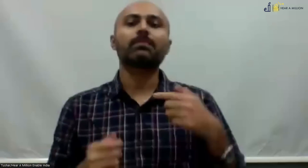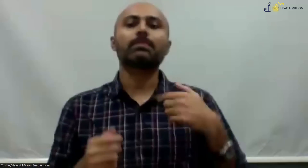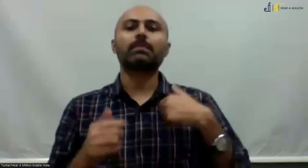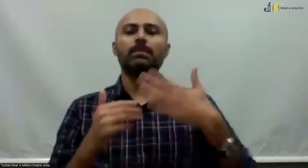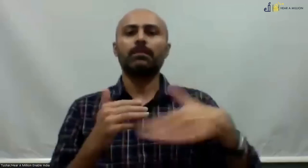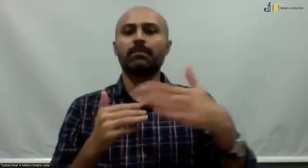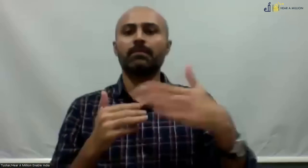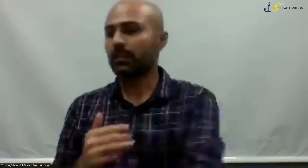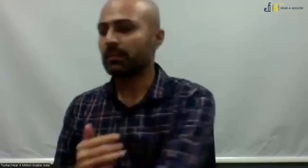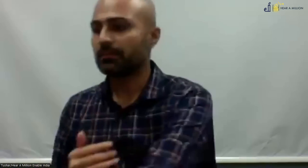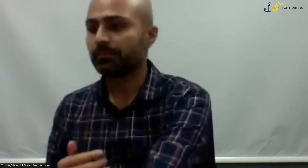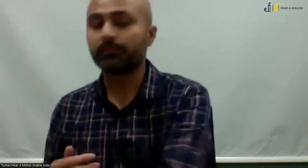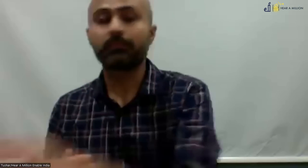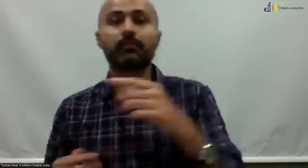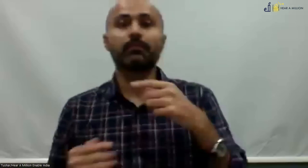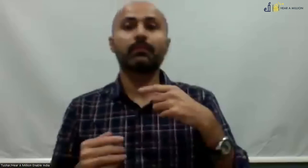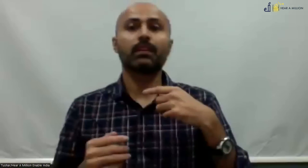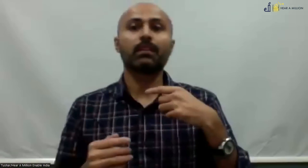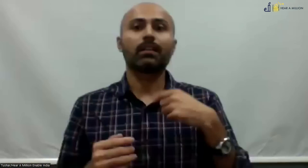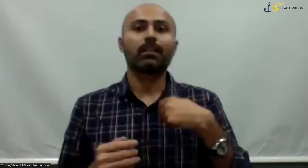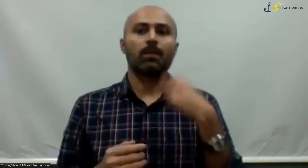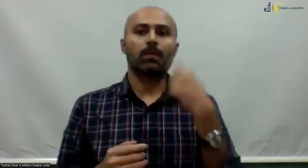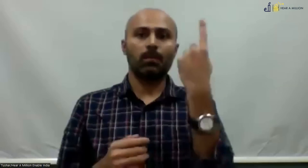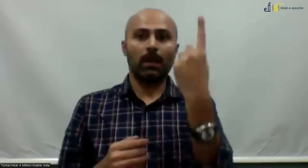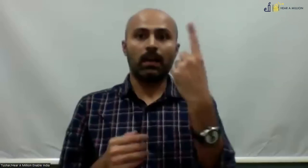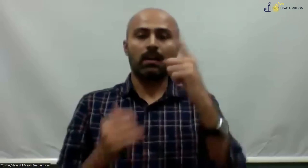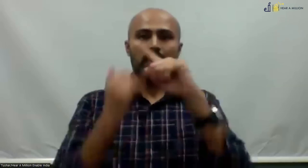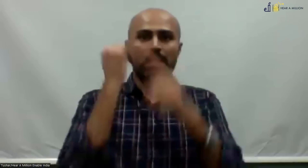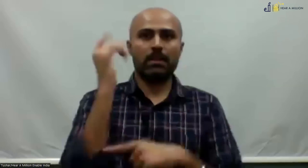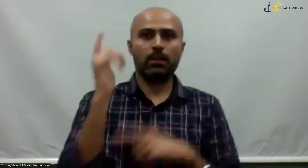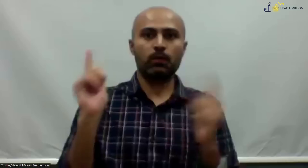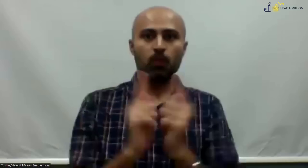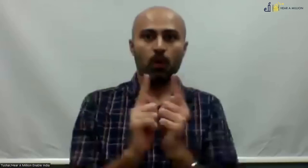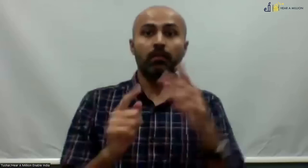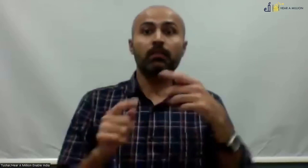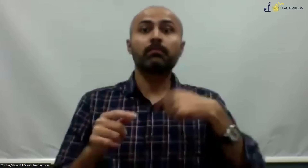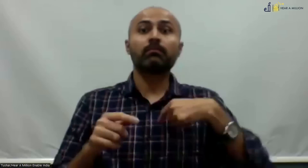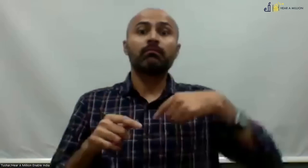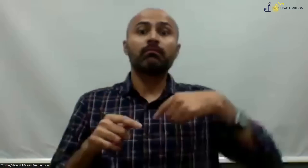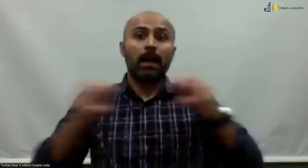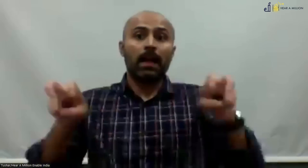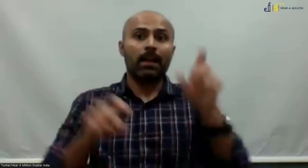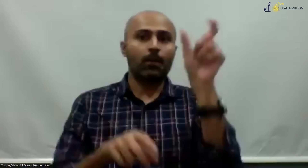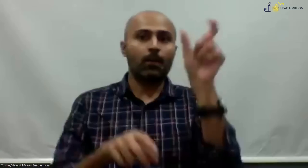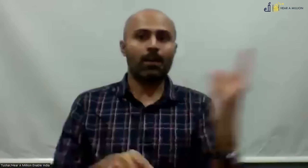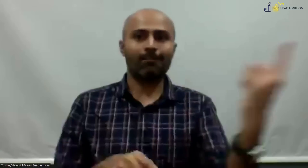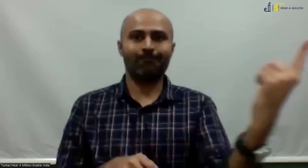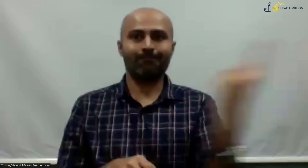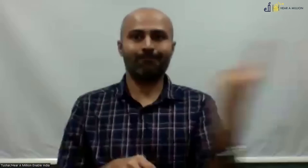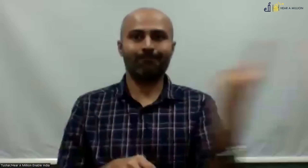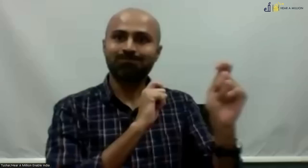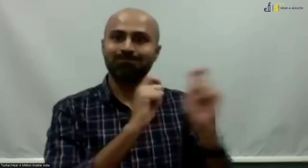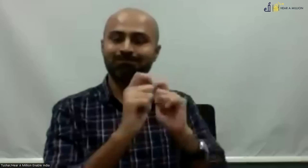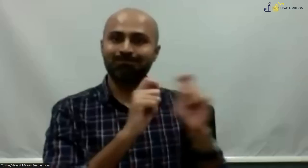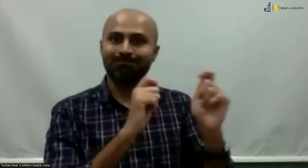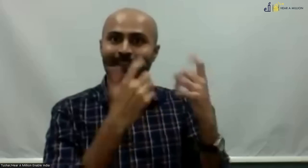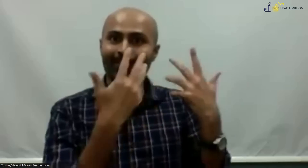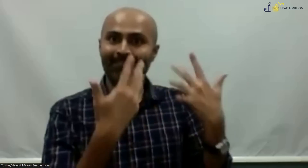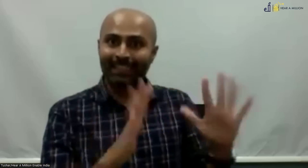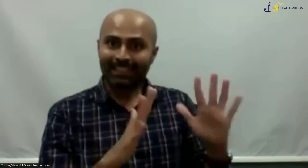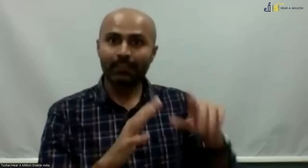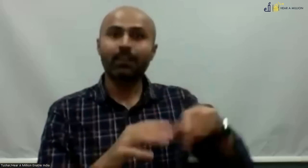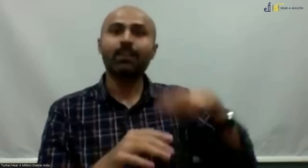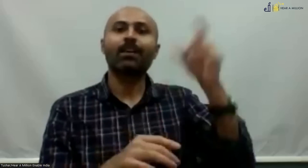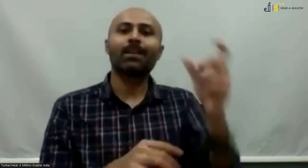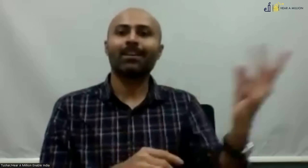prescribed system, have achieved their licenses. So we are going to invite all these panelists